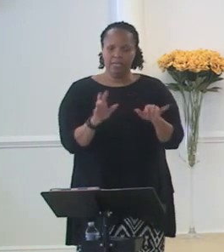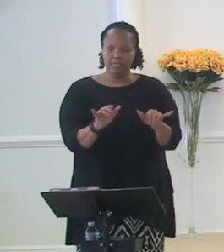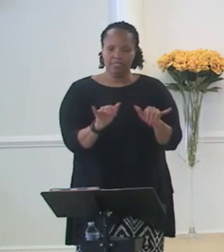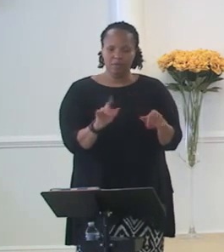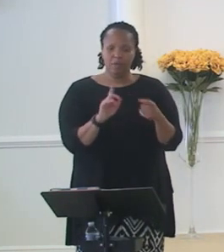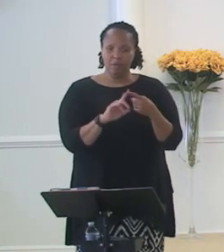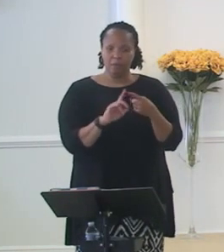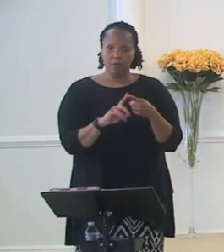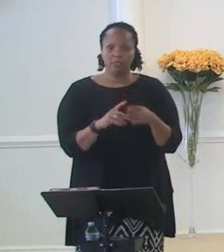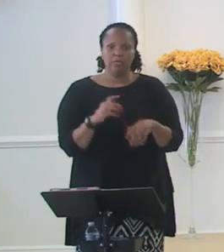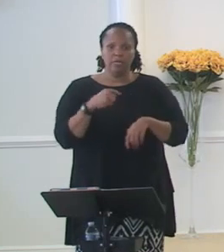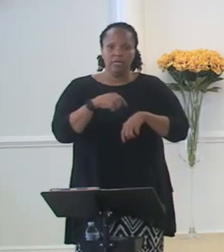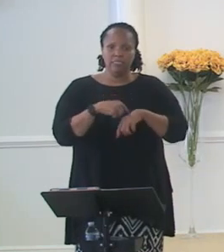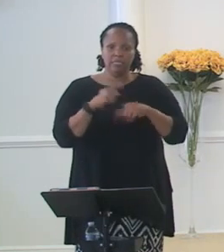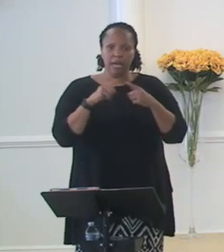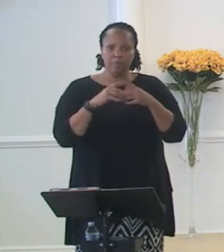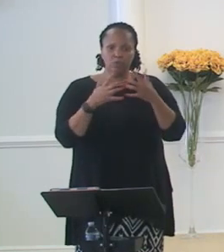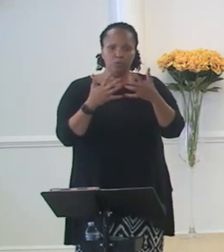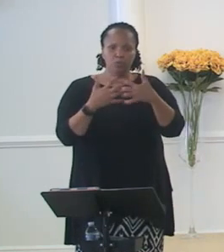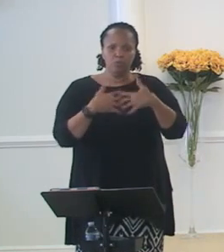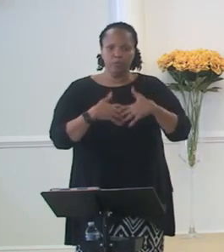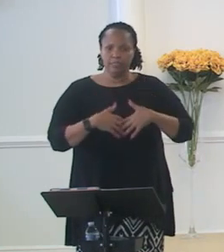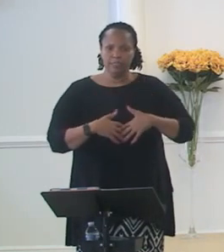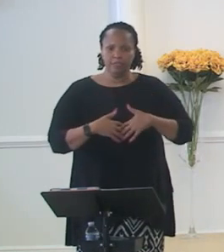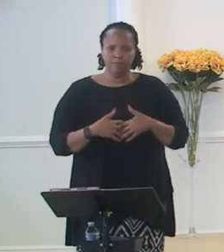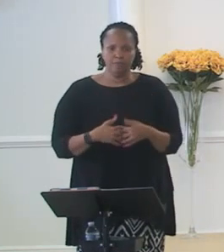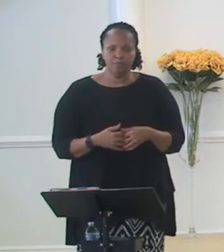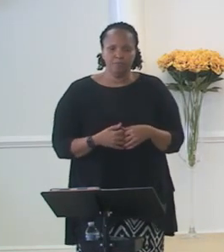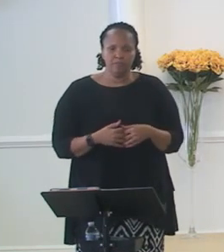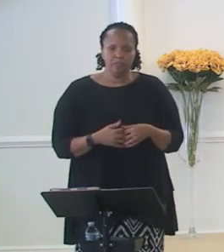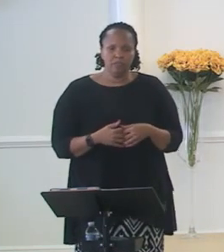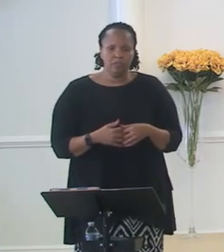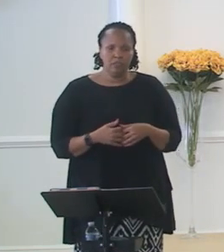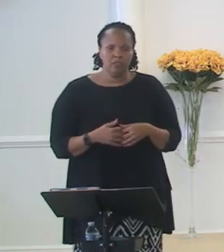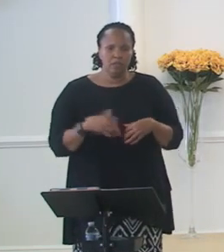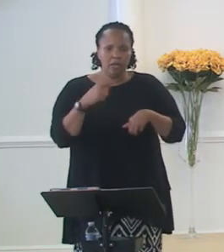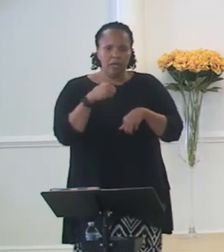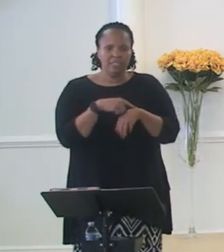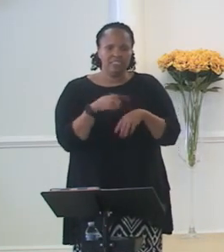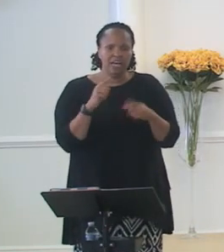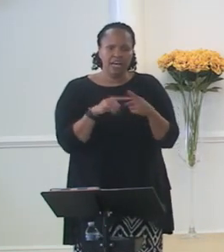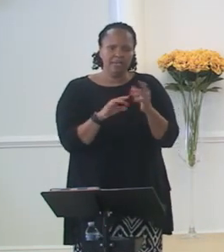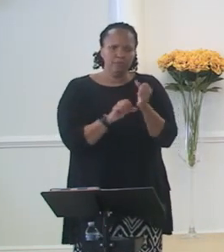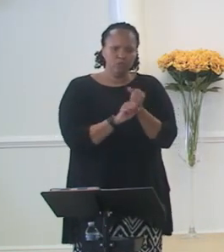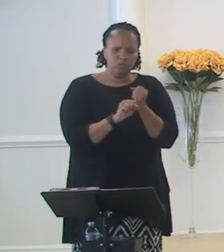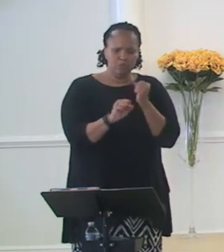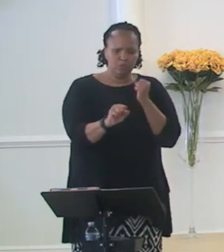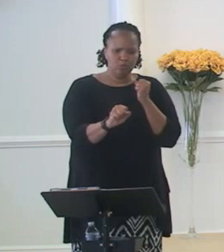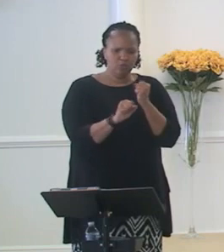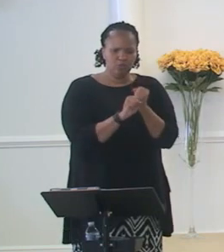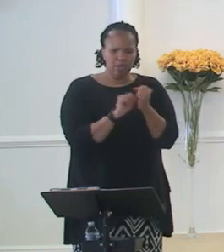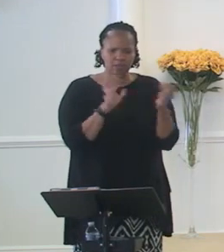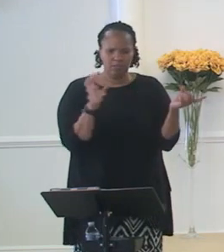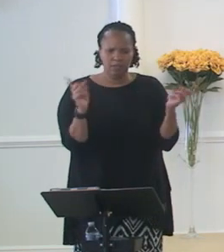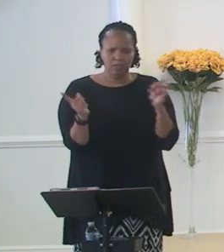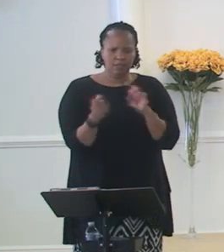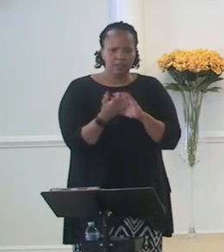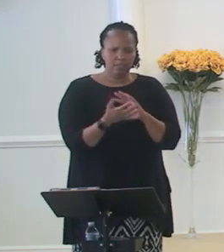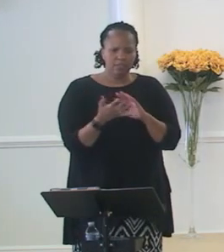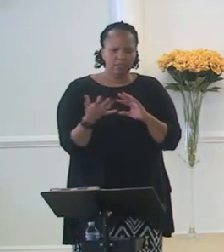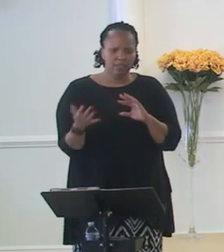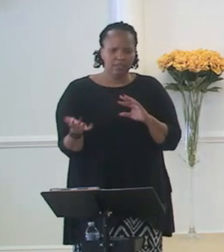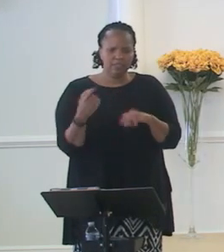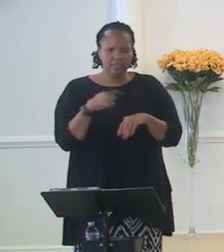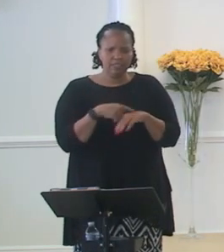There's a time to paraz. A time to stretch. A time to